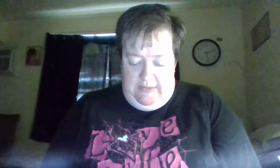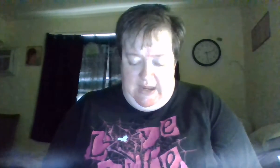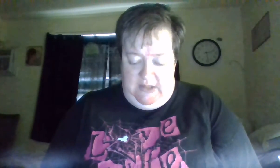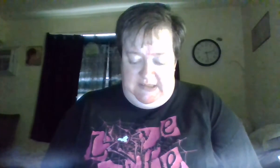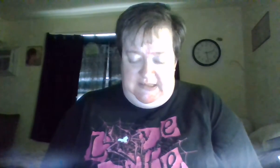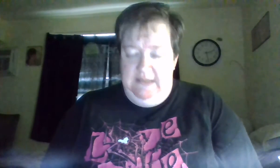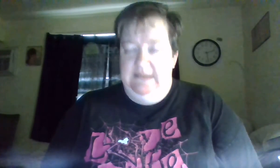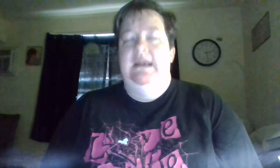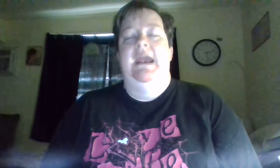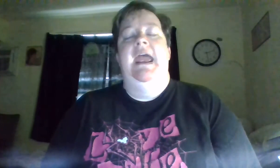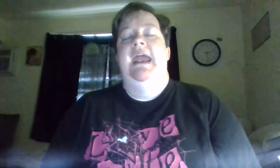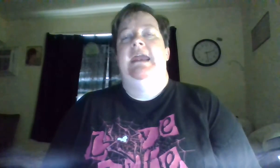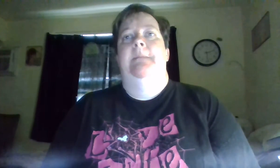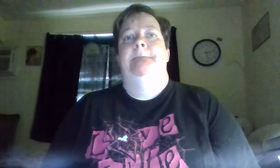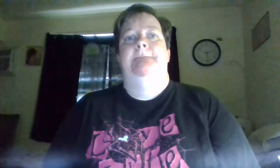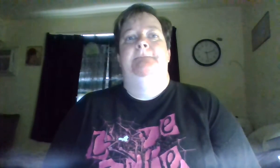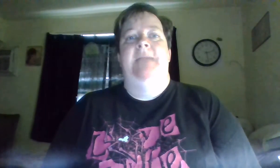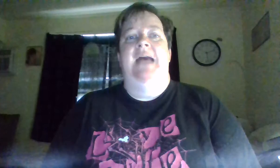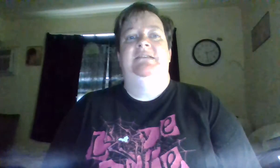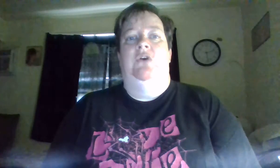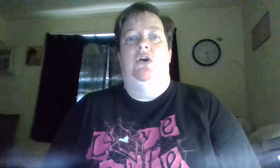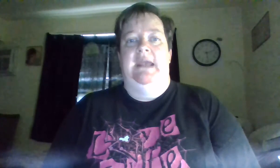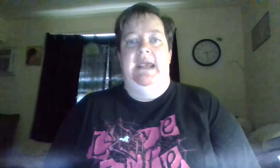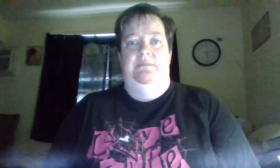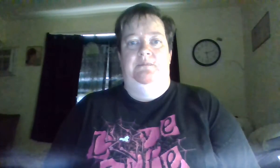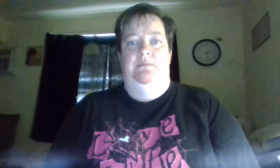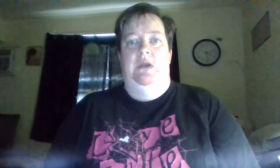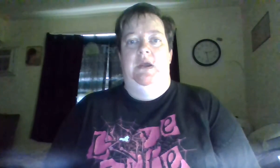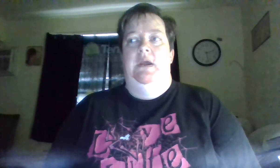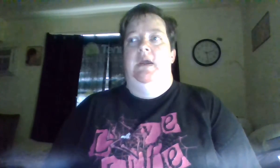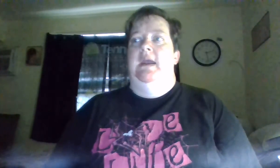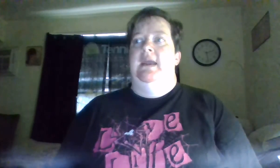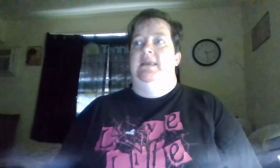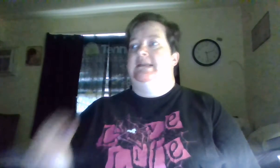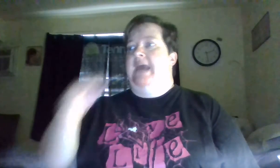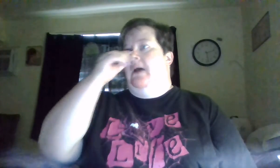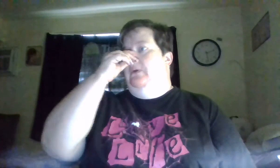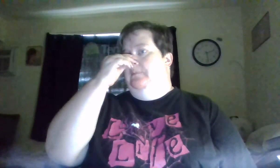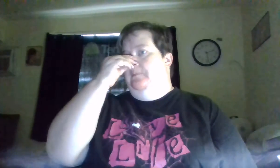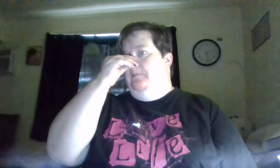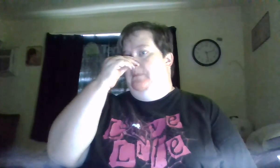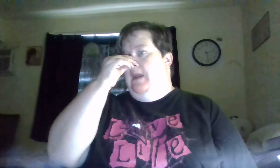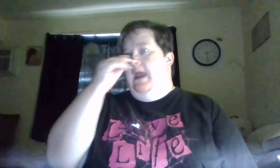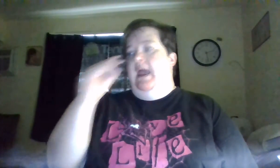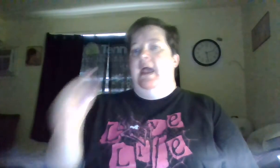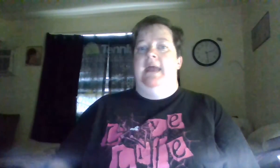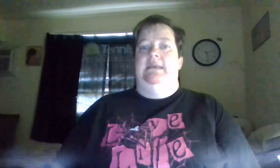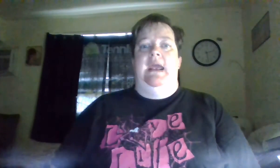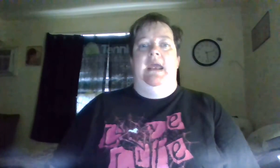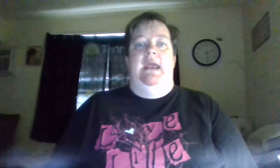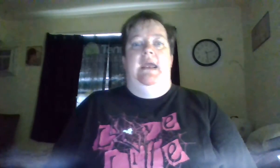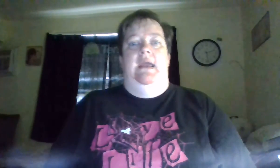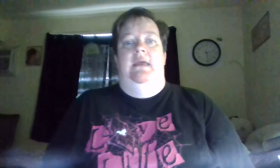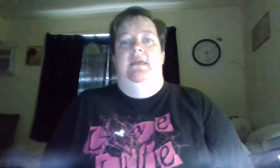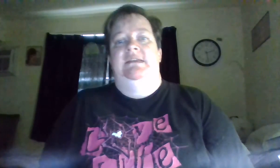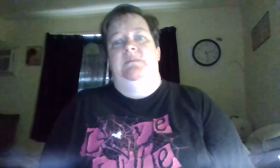There was a massive hurricane in this town, and this